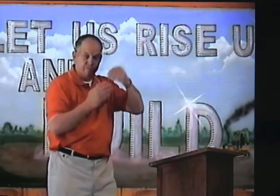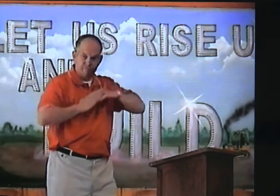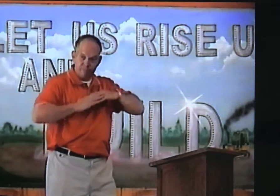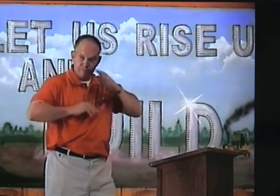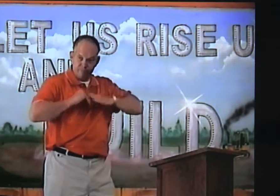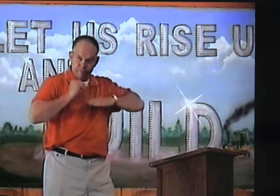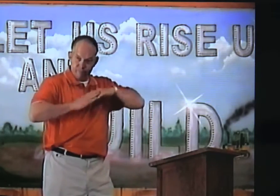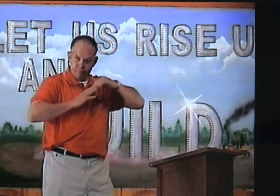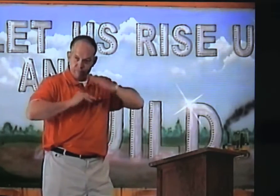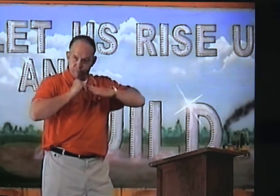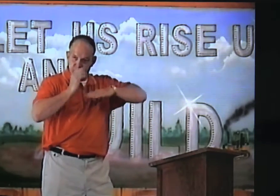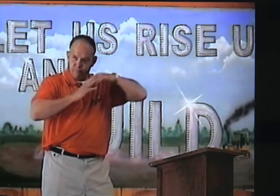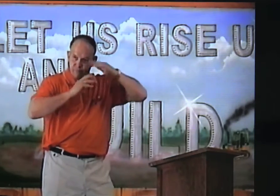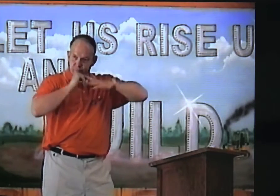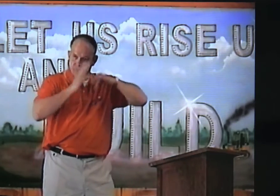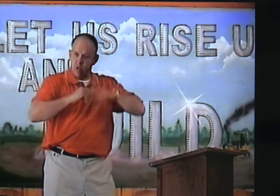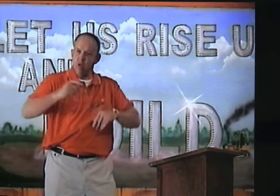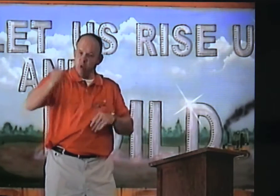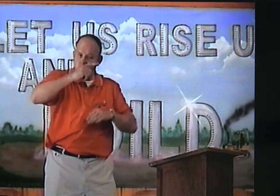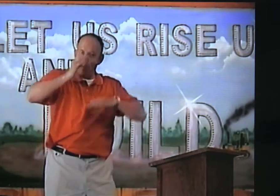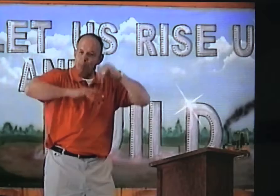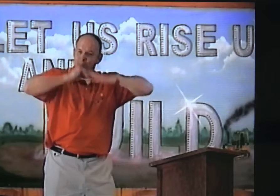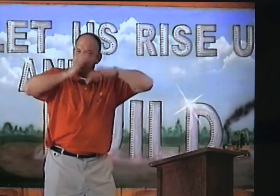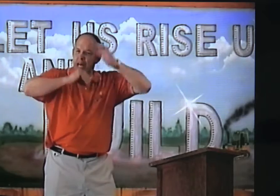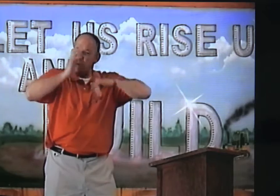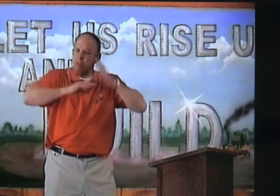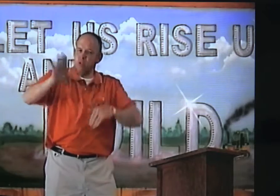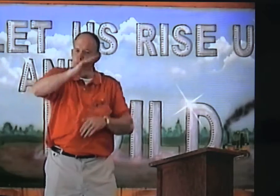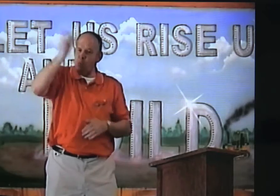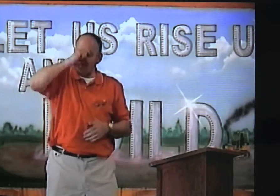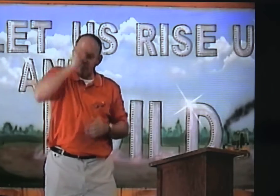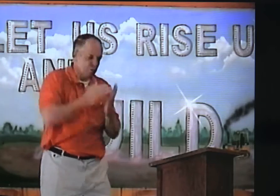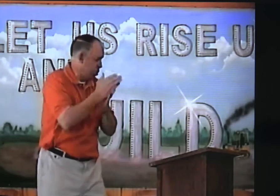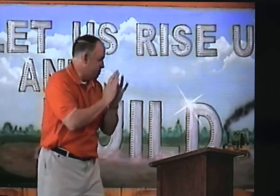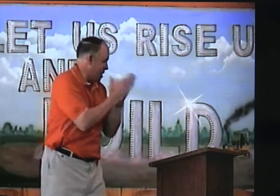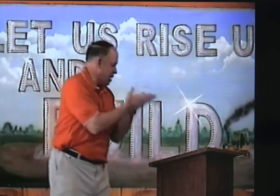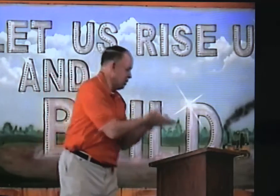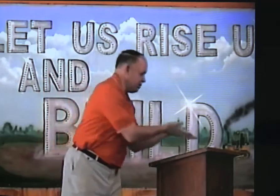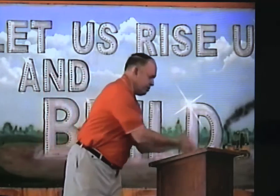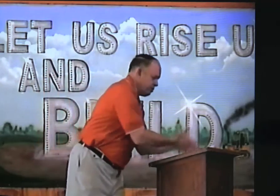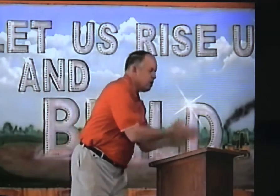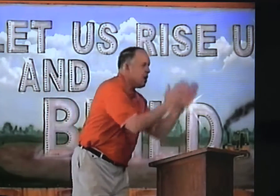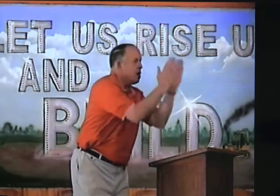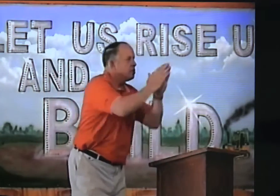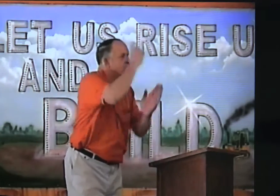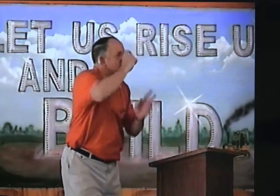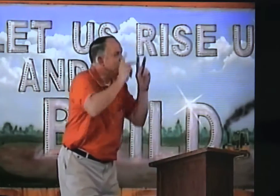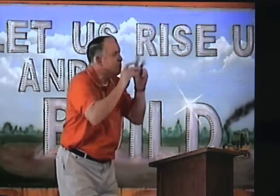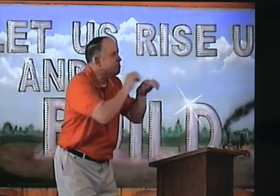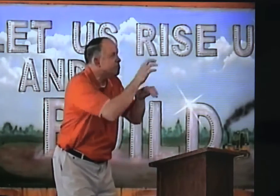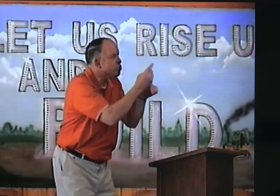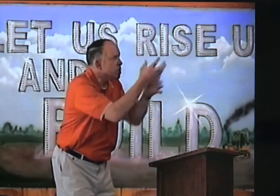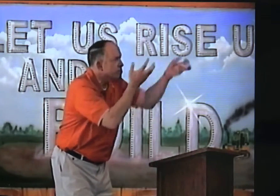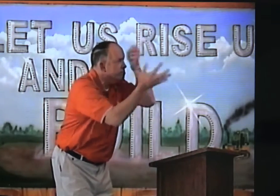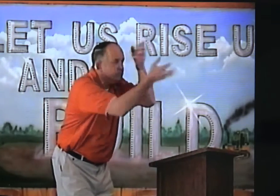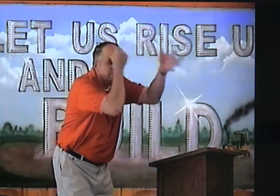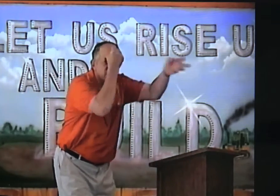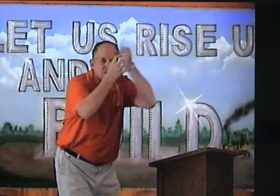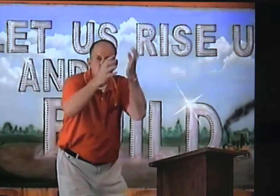Get wisdom, get it in, build it up, get your mind full of wisdom. Wisdom to the Bible. Ask people who are wise